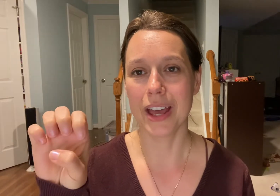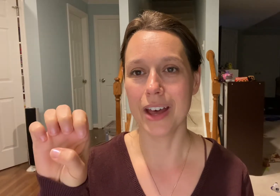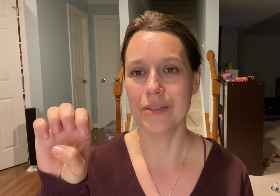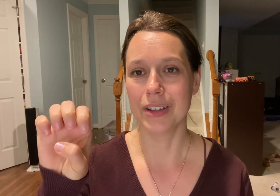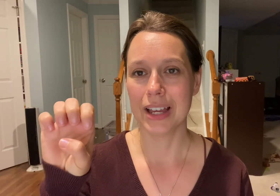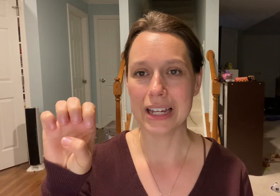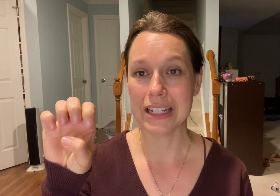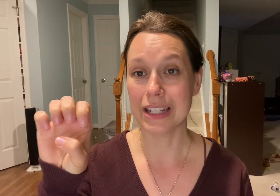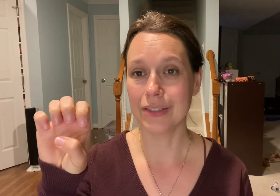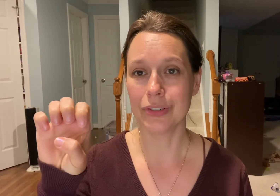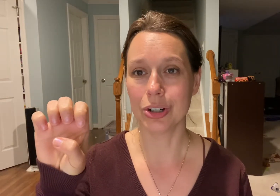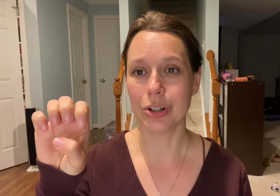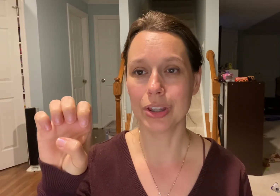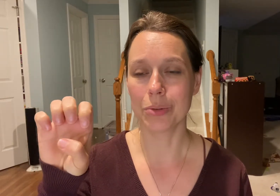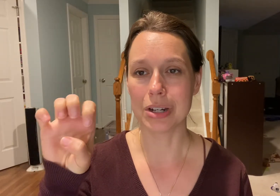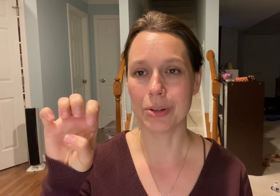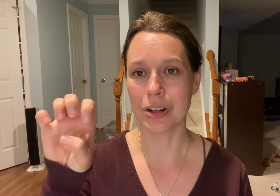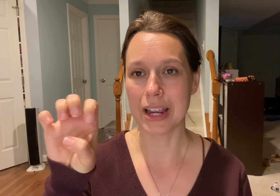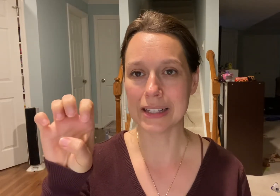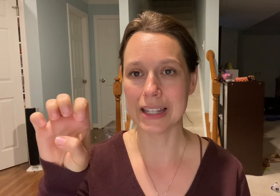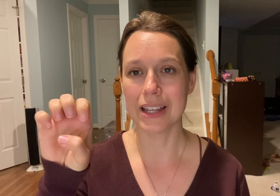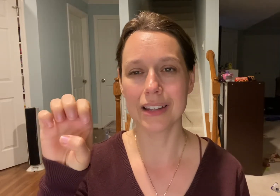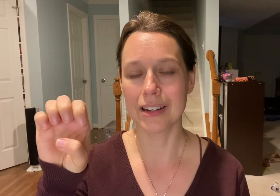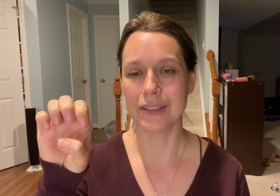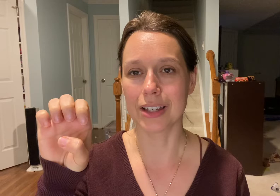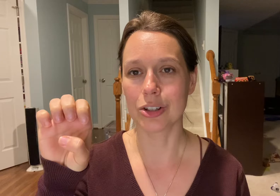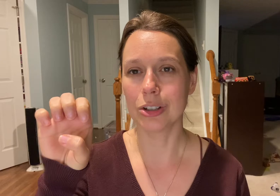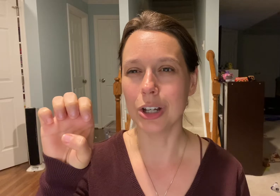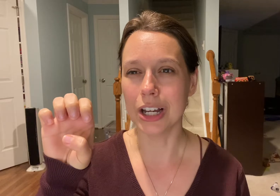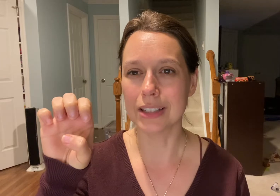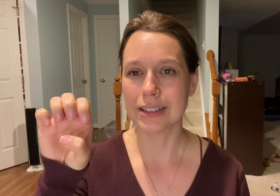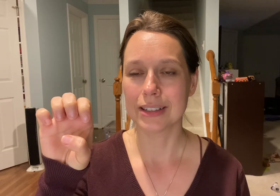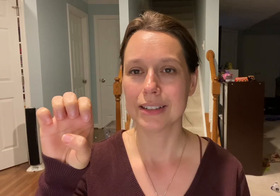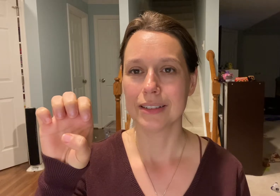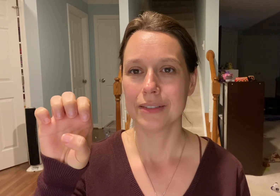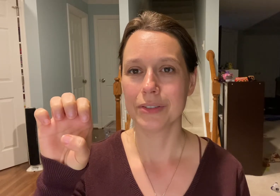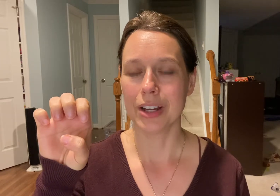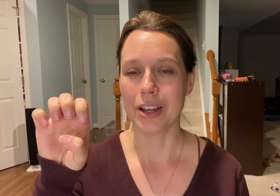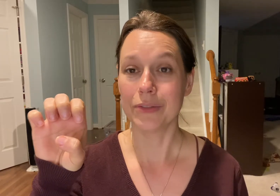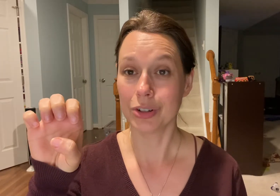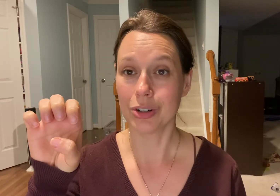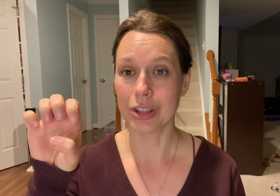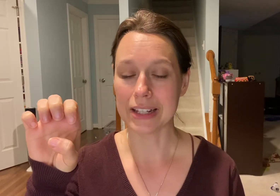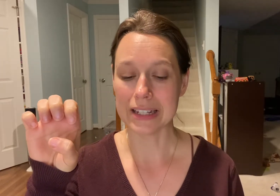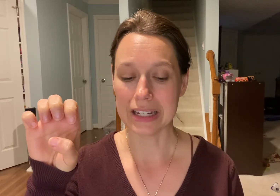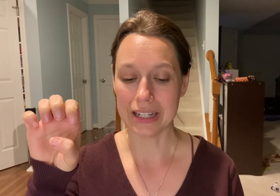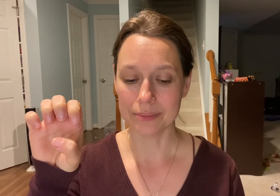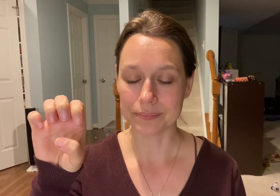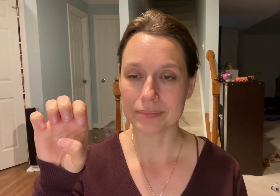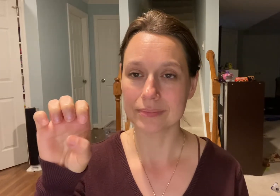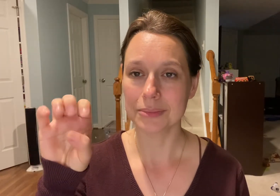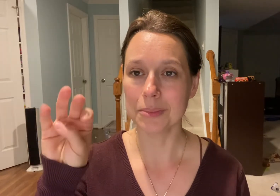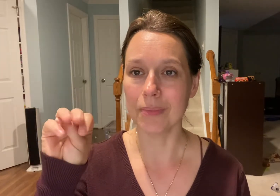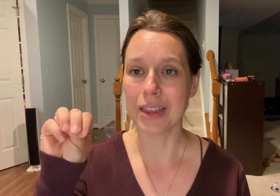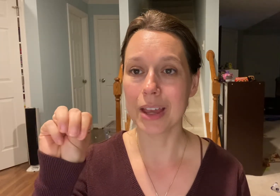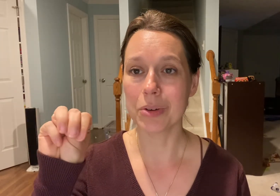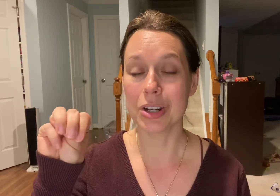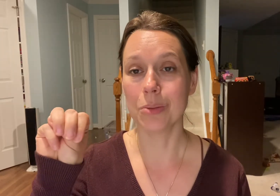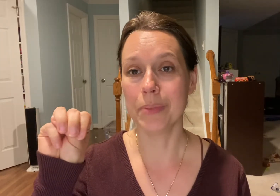have E for Earth. We're gonna put our hands kind of like a claw for Earth, that's an E. Then we're gonna go back